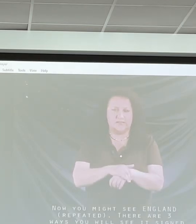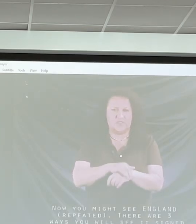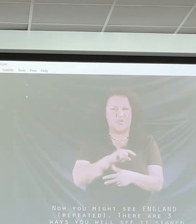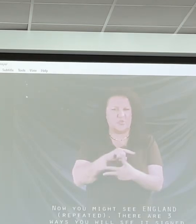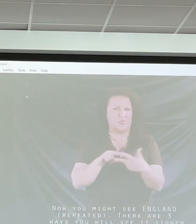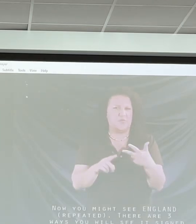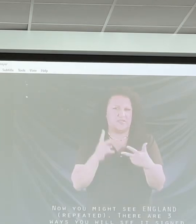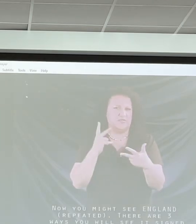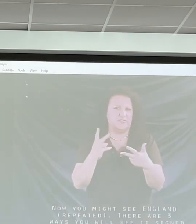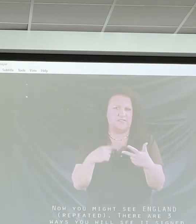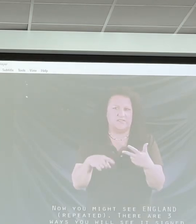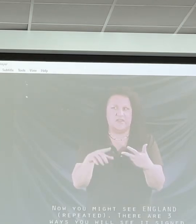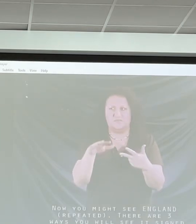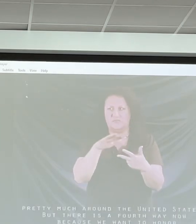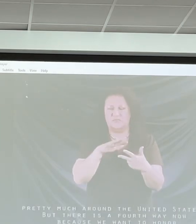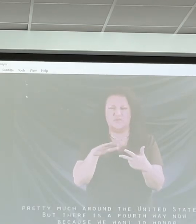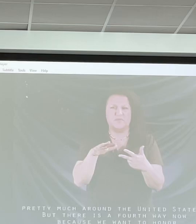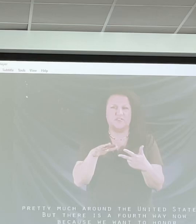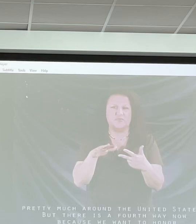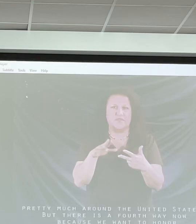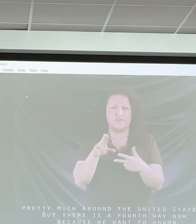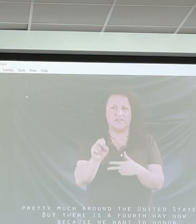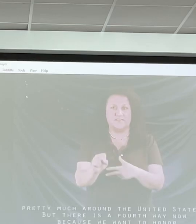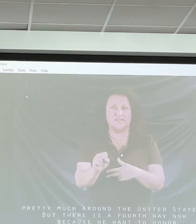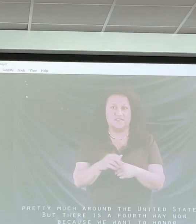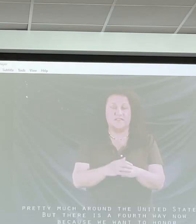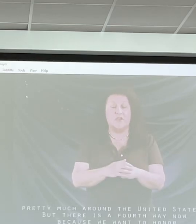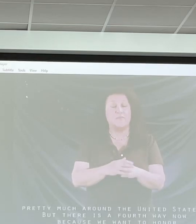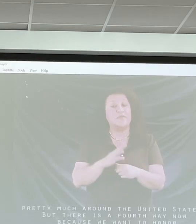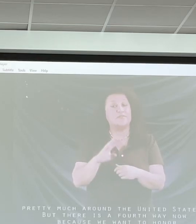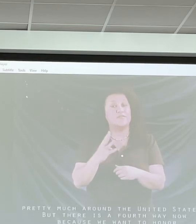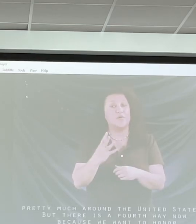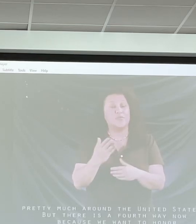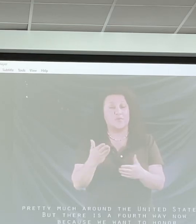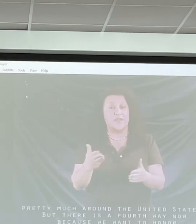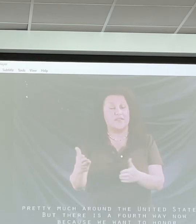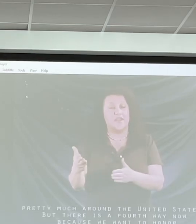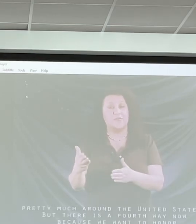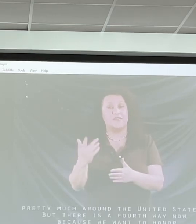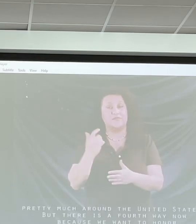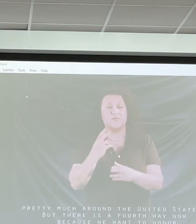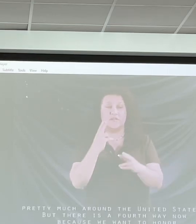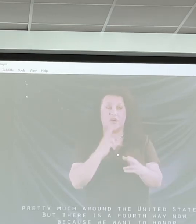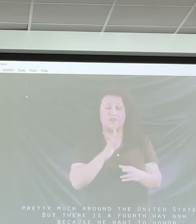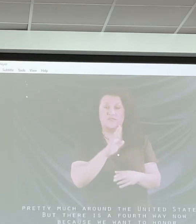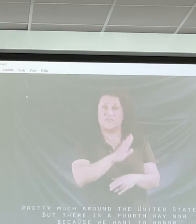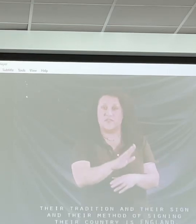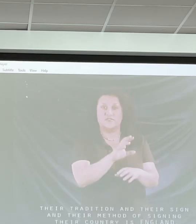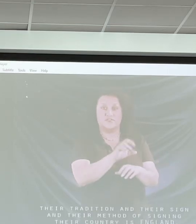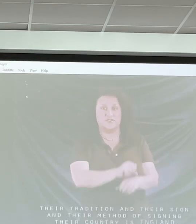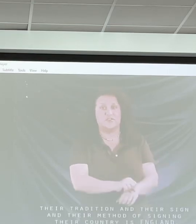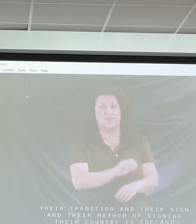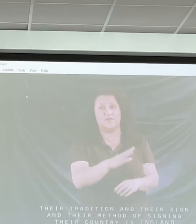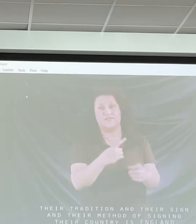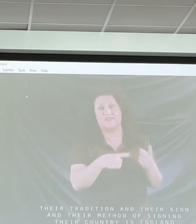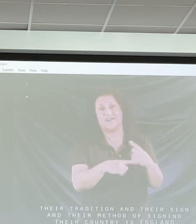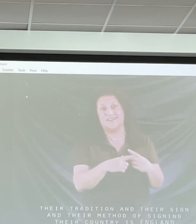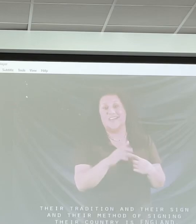are 3 ways you'll see it signed pretty much around the United States. But there's a 4th way now because we want to honor their tradition and their sign. And